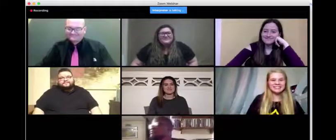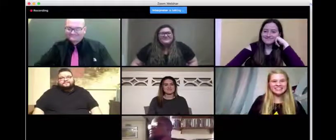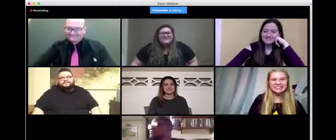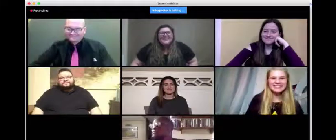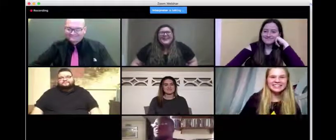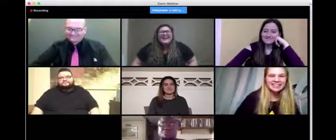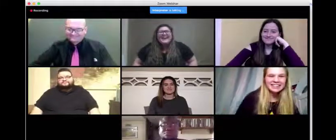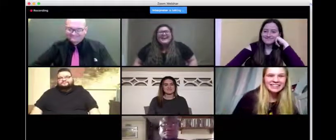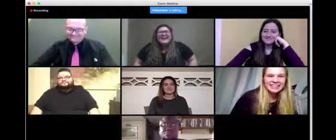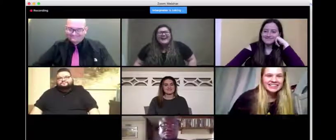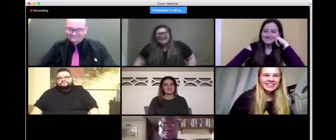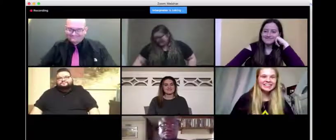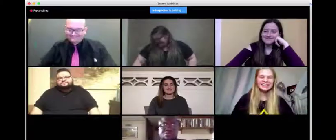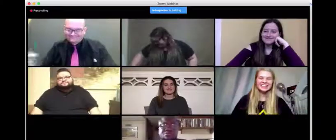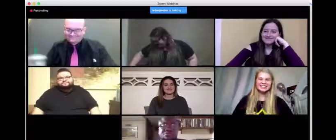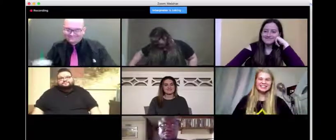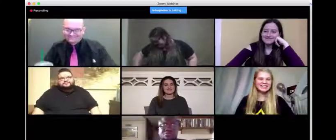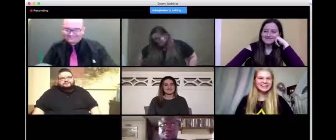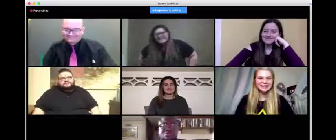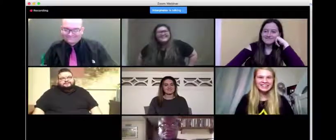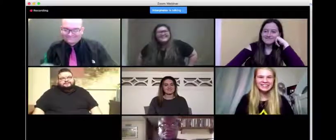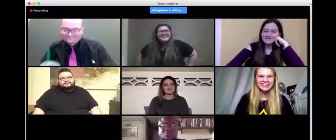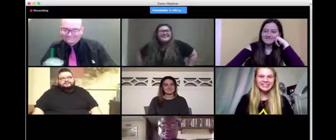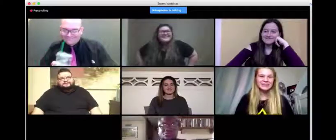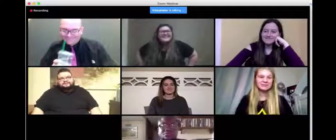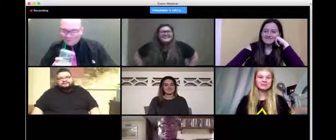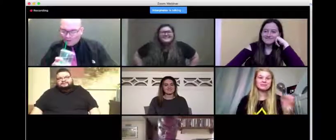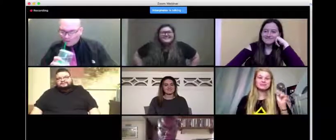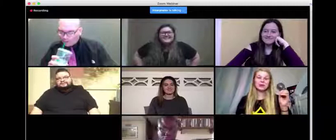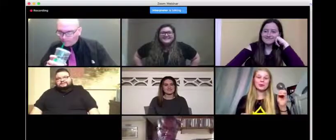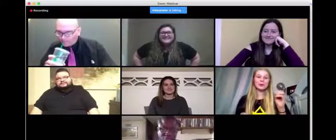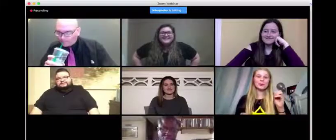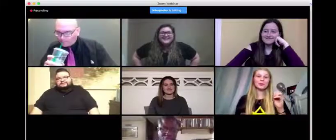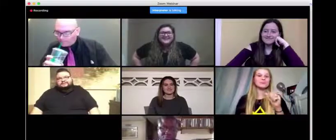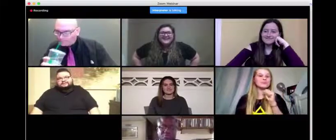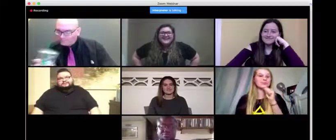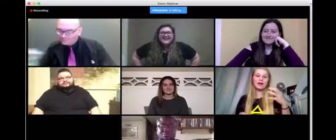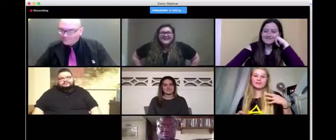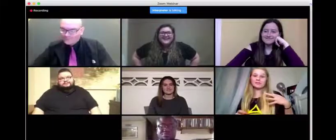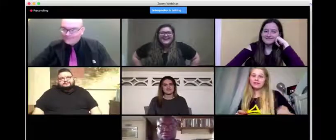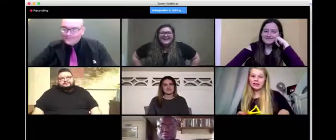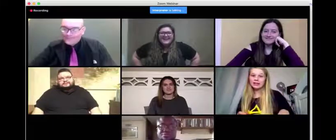So it's not a benefit for social media